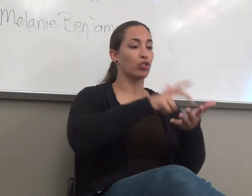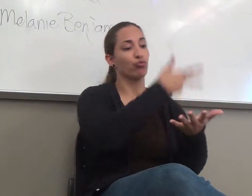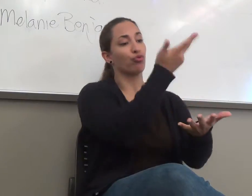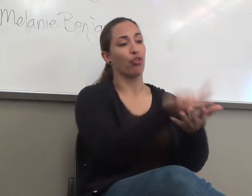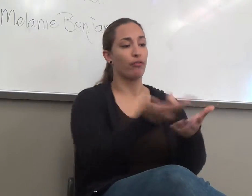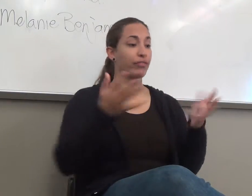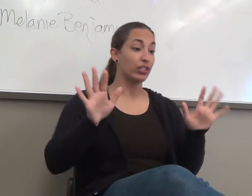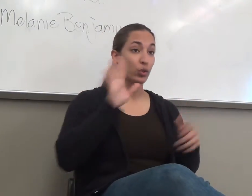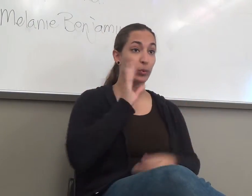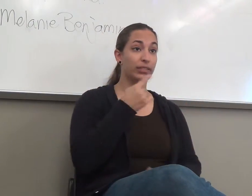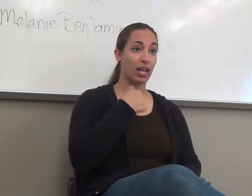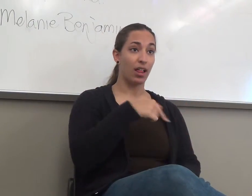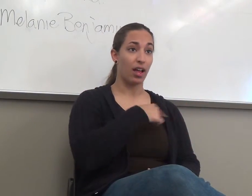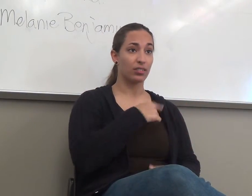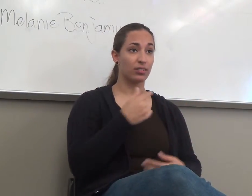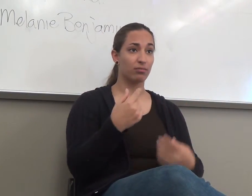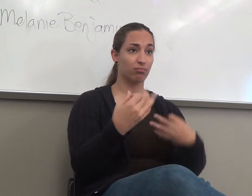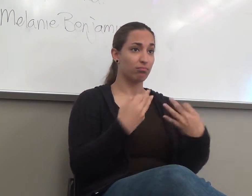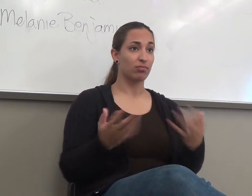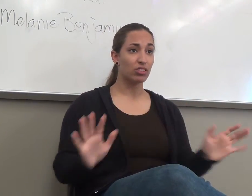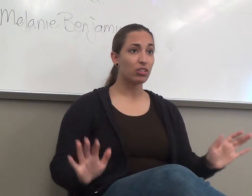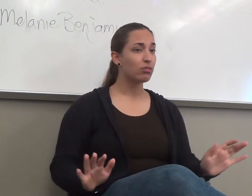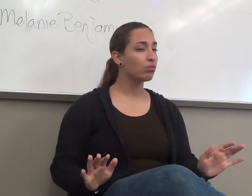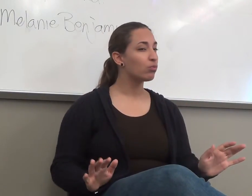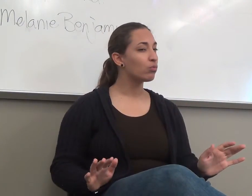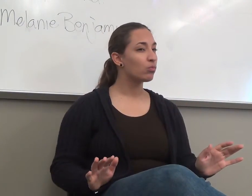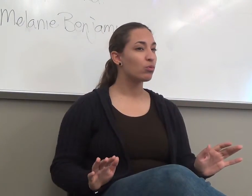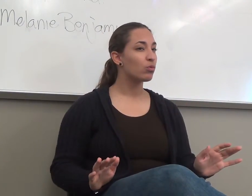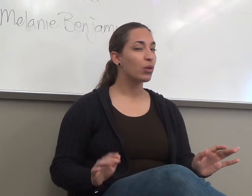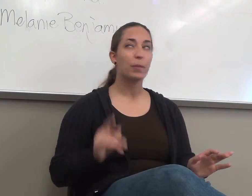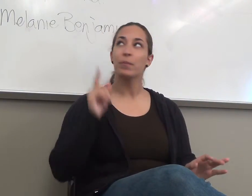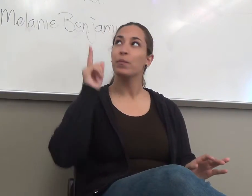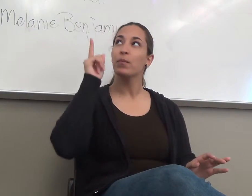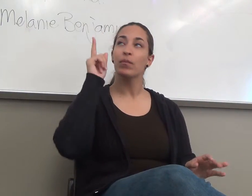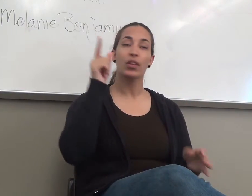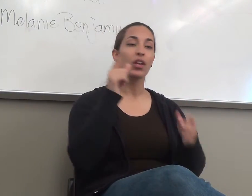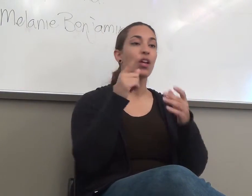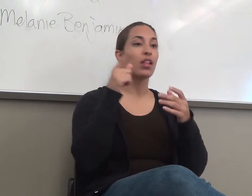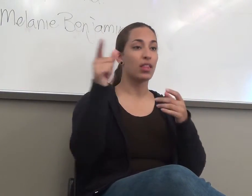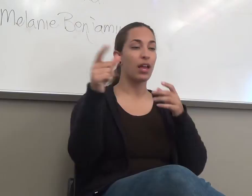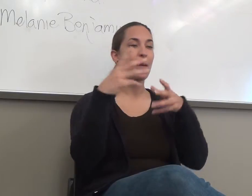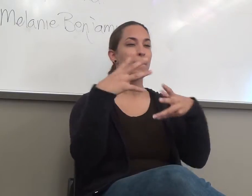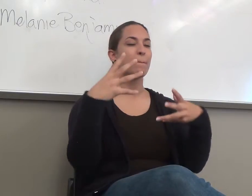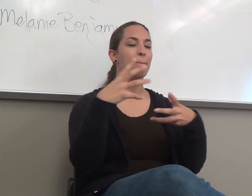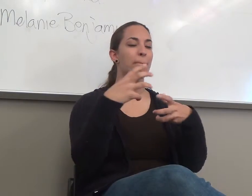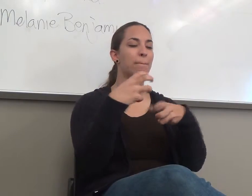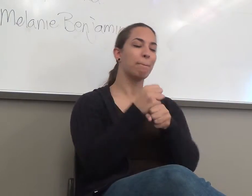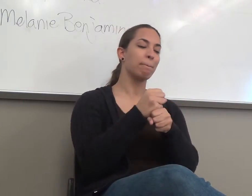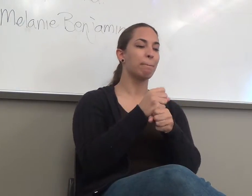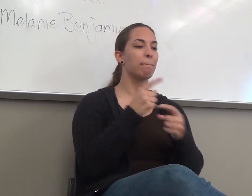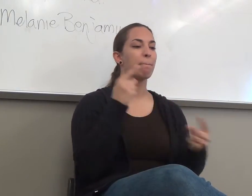reading people. What they're asking you to do is paraphrase this sentence to show that you understand what it